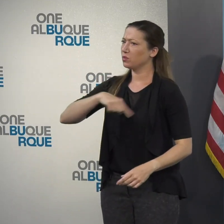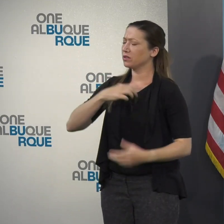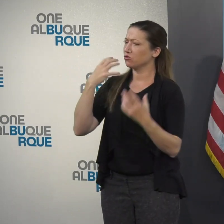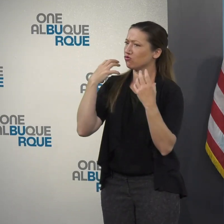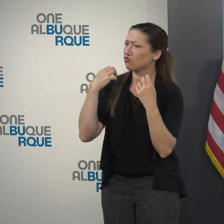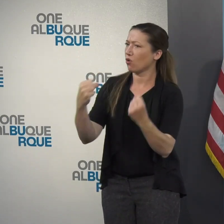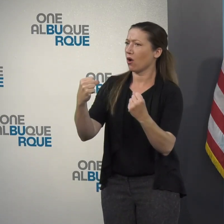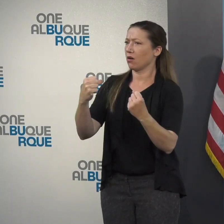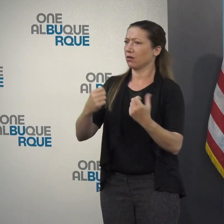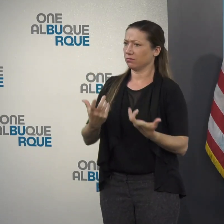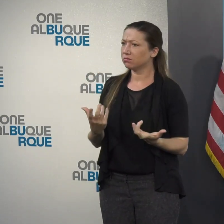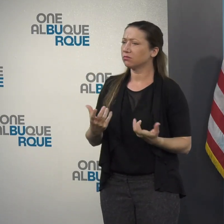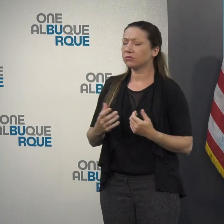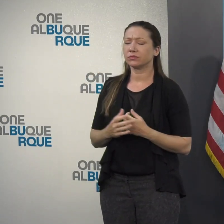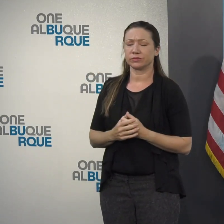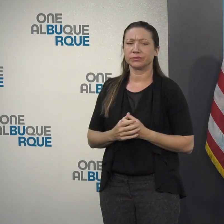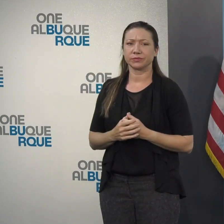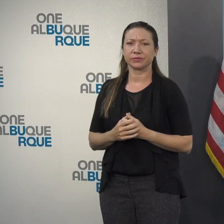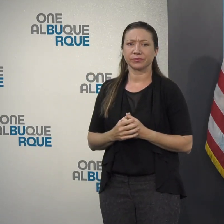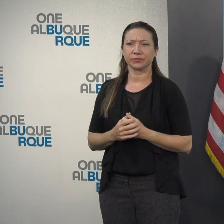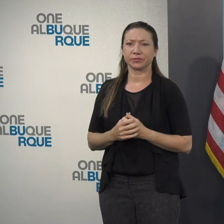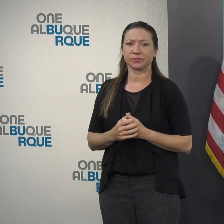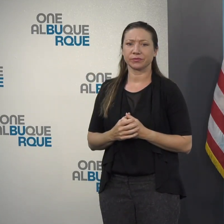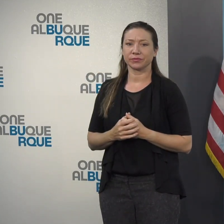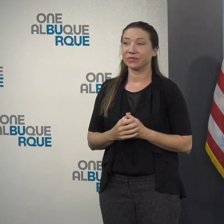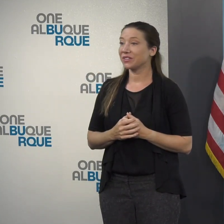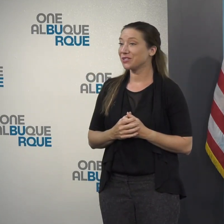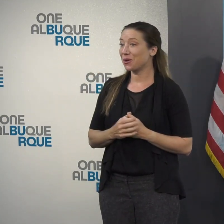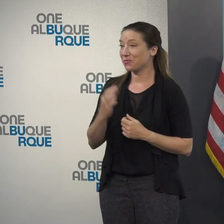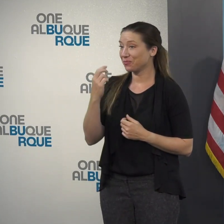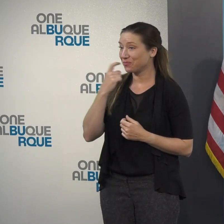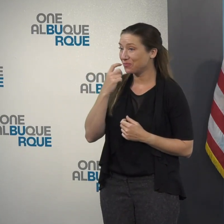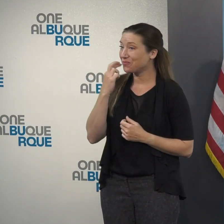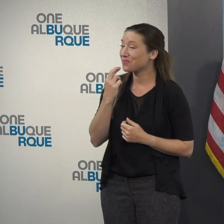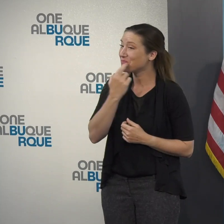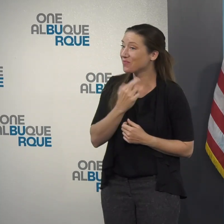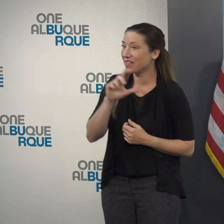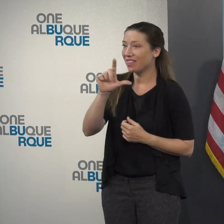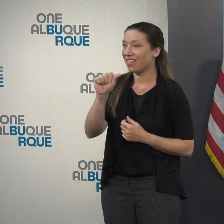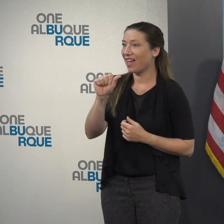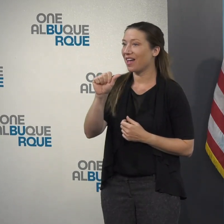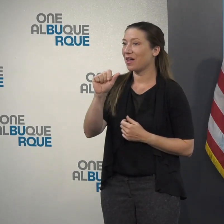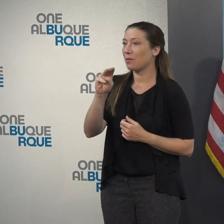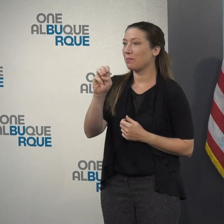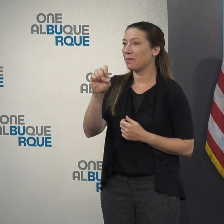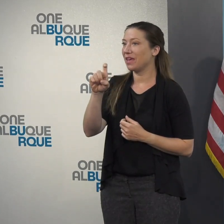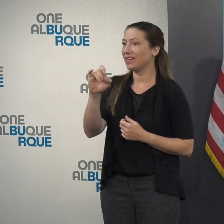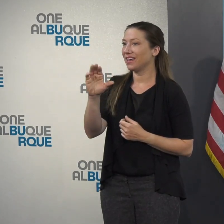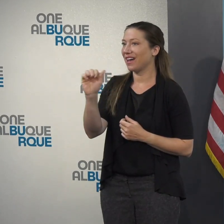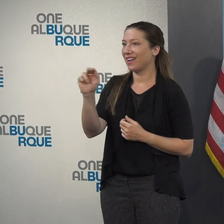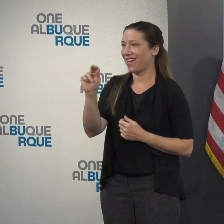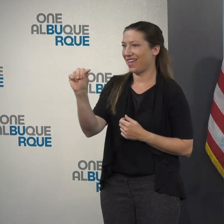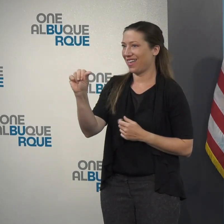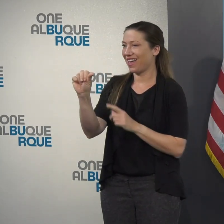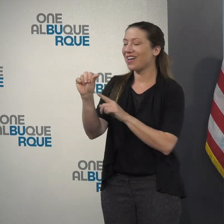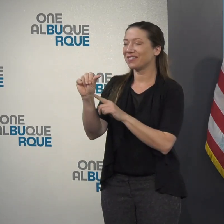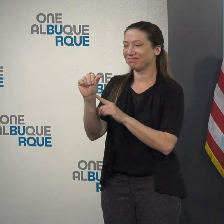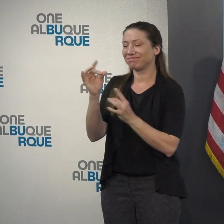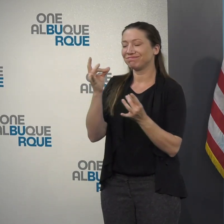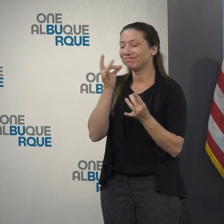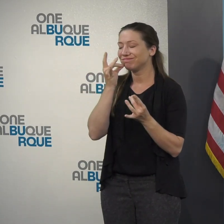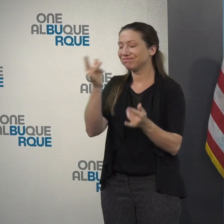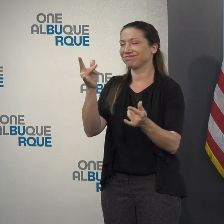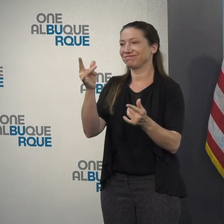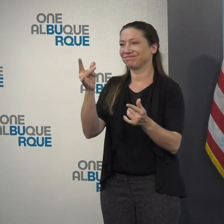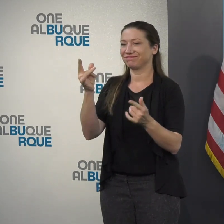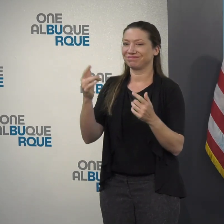city. So with that, takeout over the weekend was La Mexicana, and excellent. And